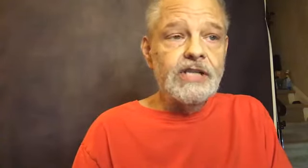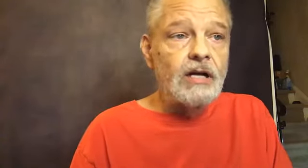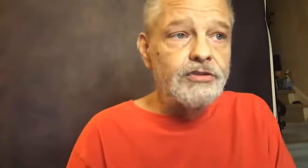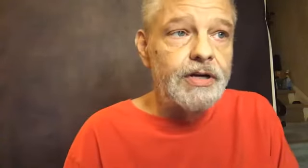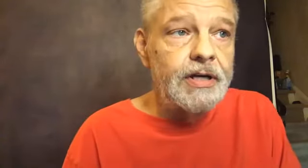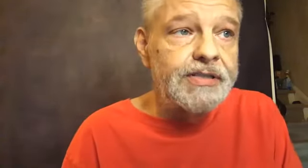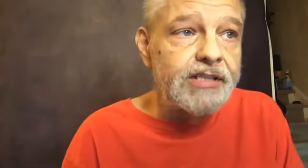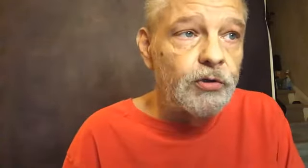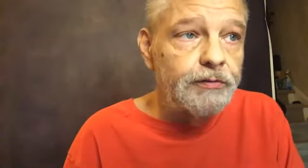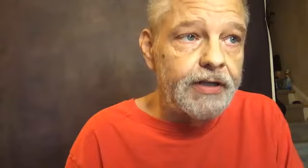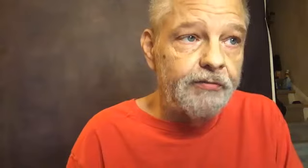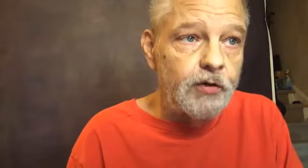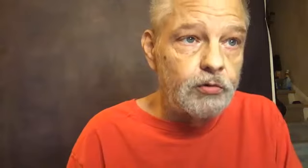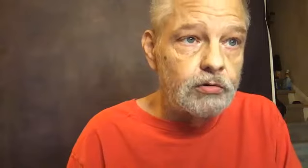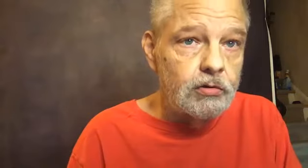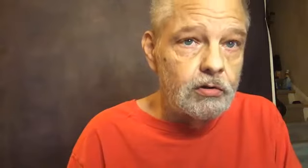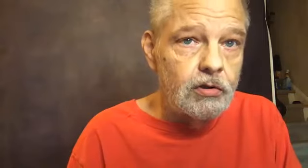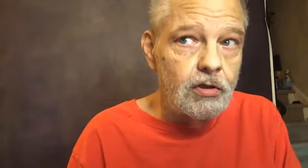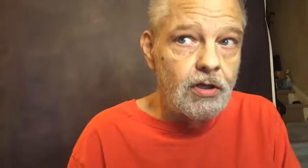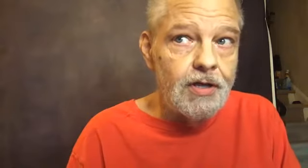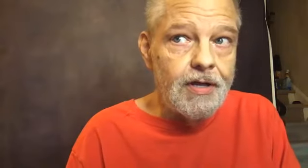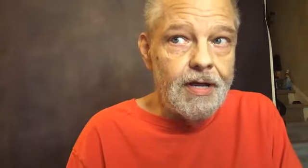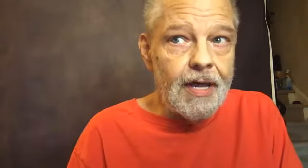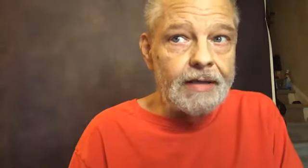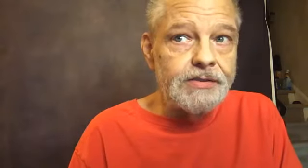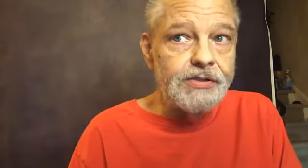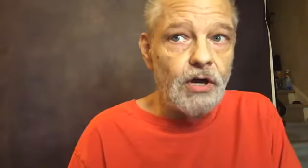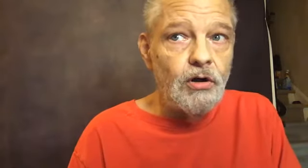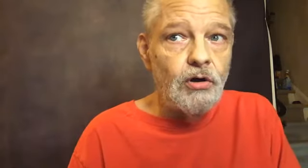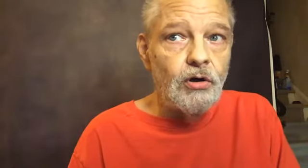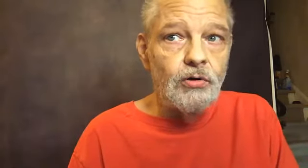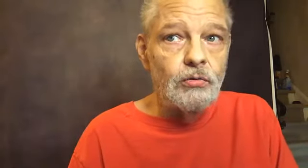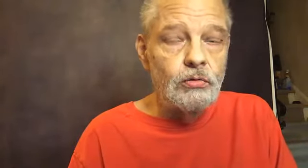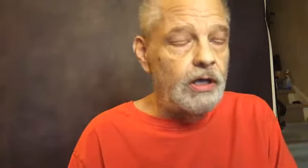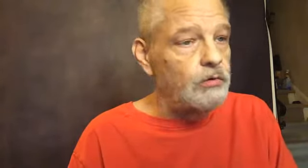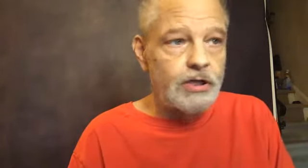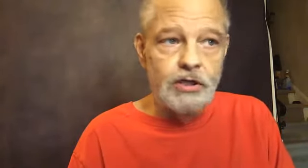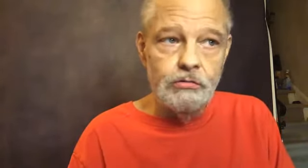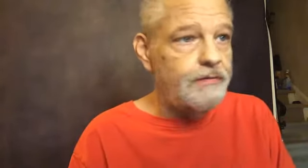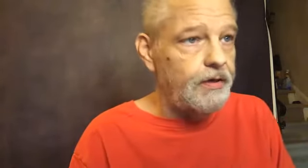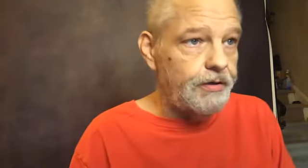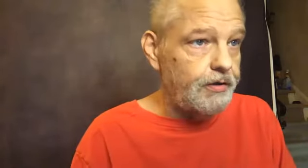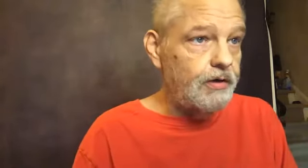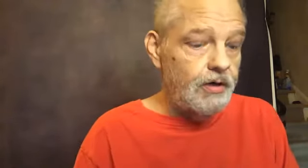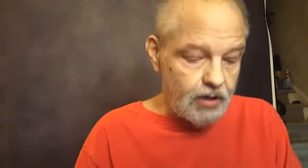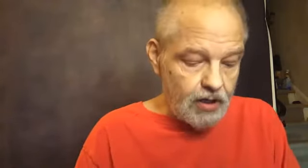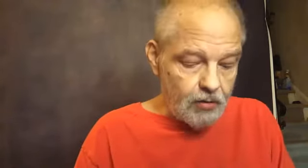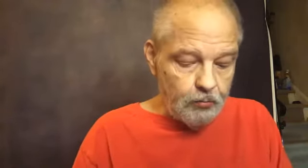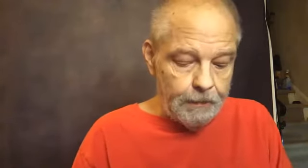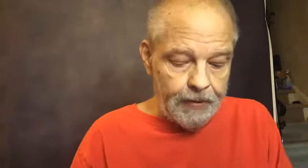Sounds are inaccessible for deaf people, and so it was a huge failure.